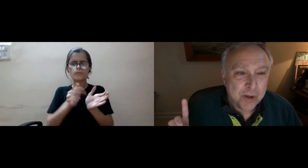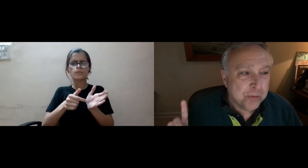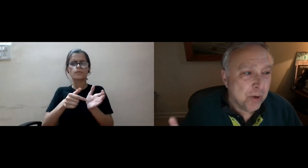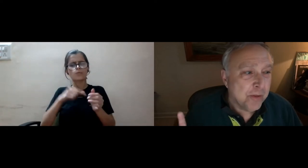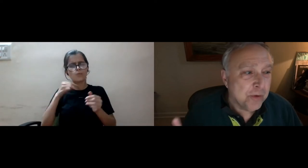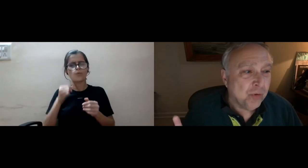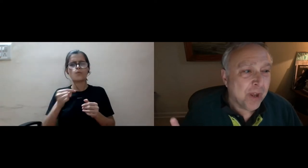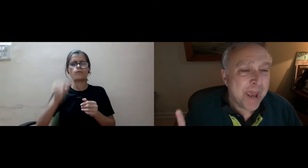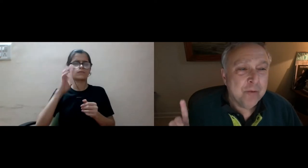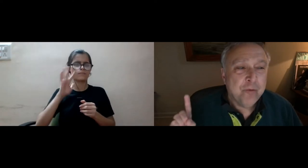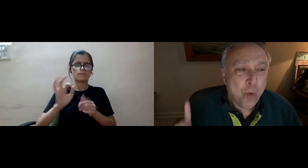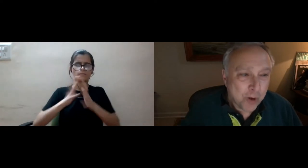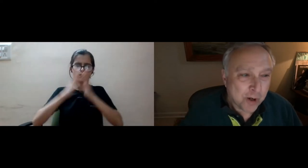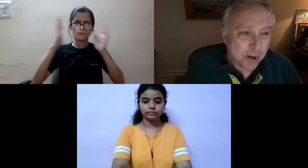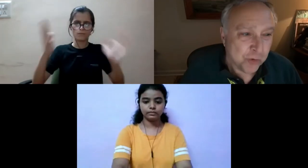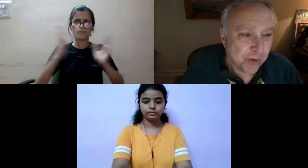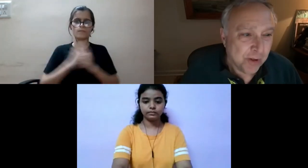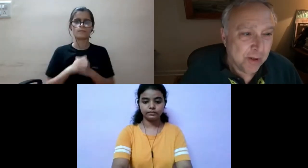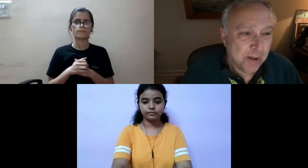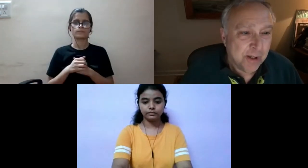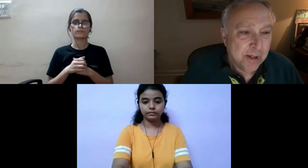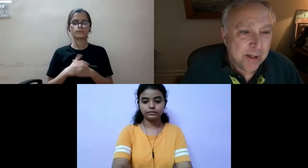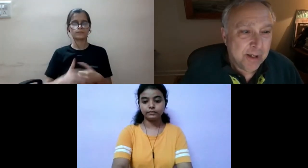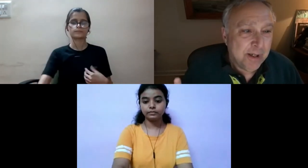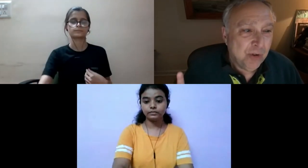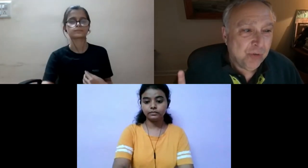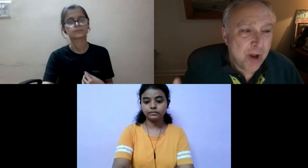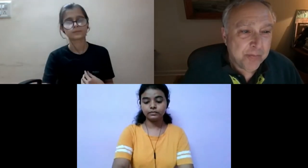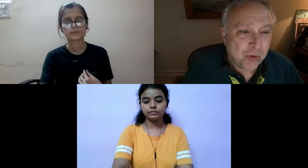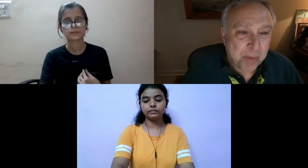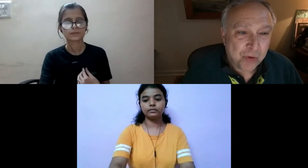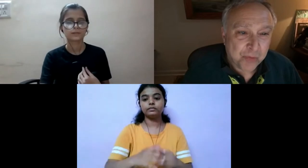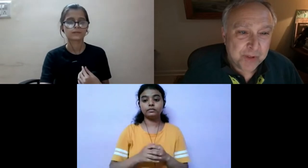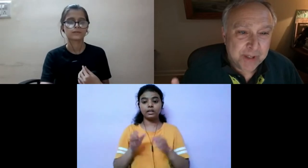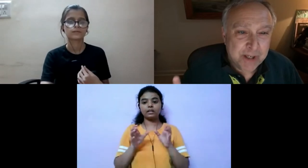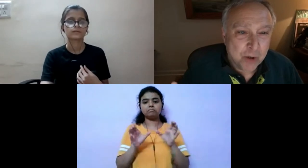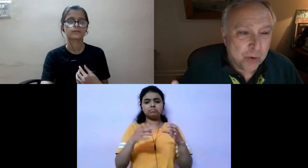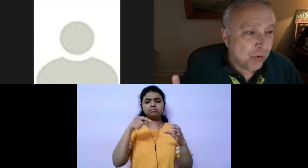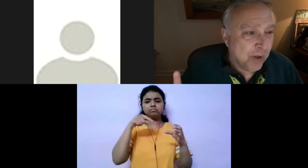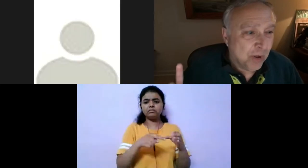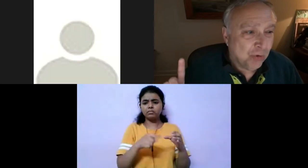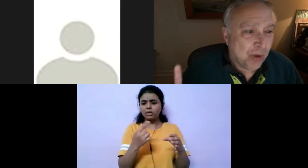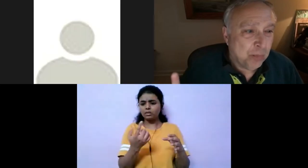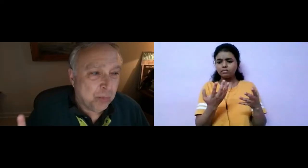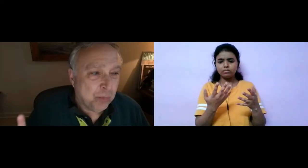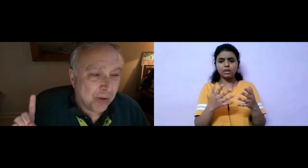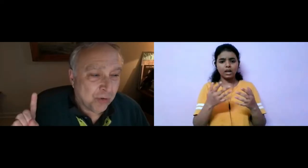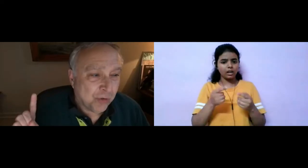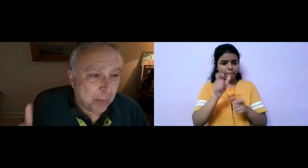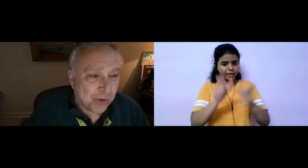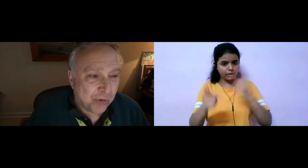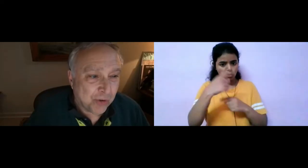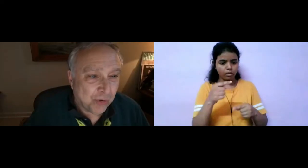always through others and for others. It is not the space for the egos, subjects,